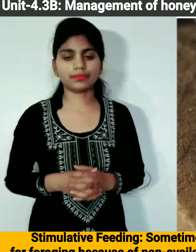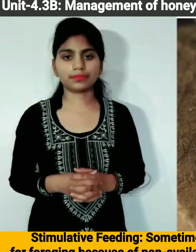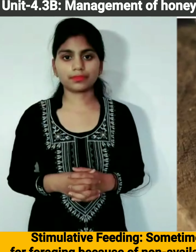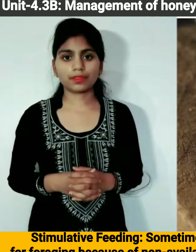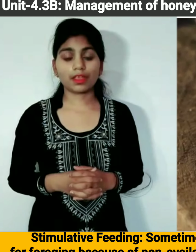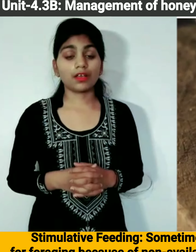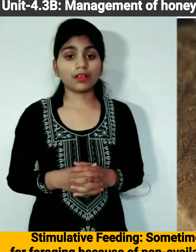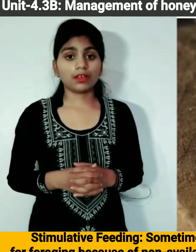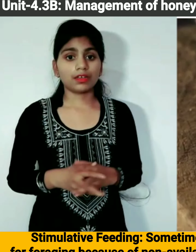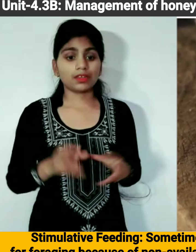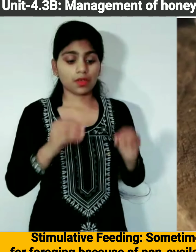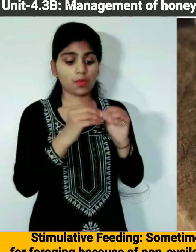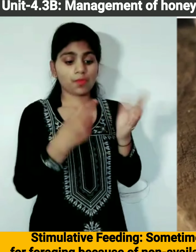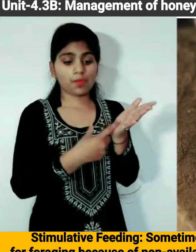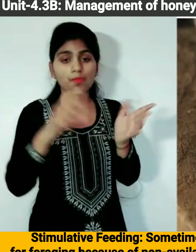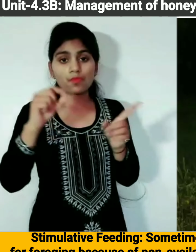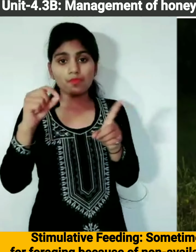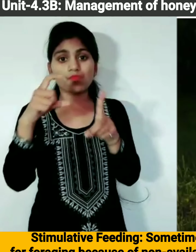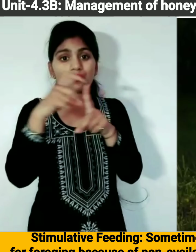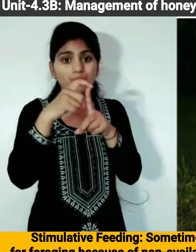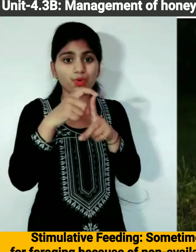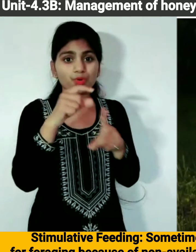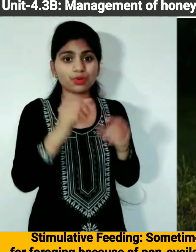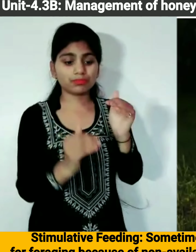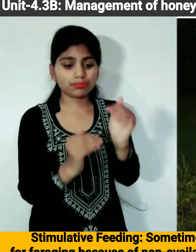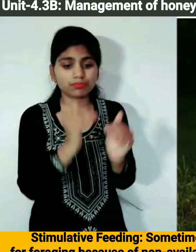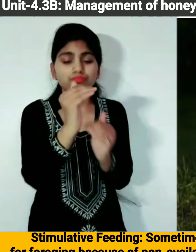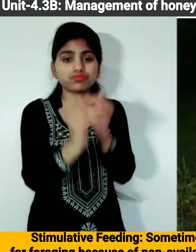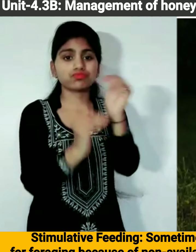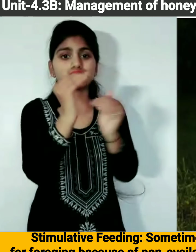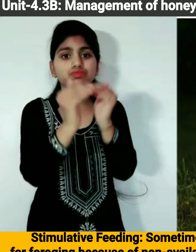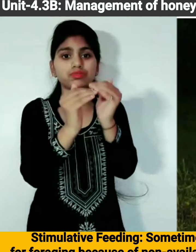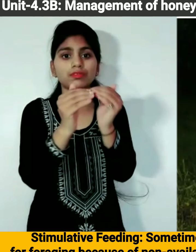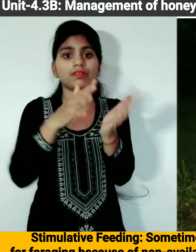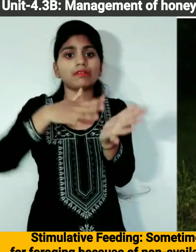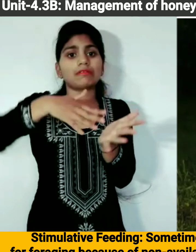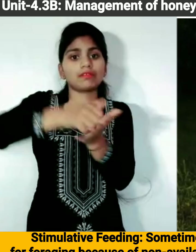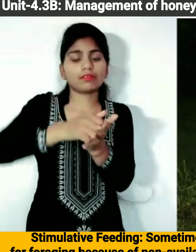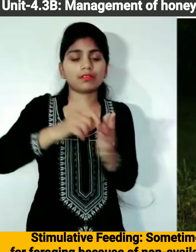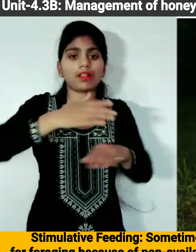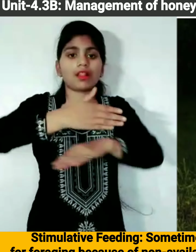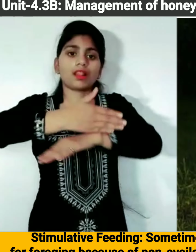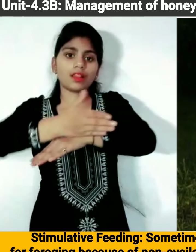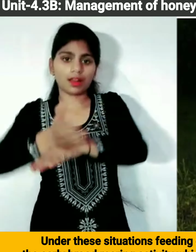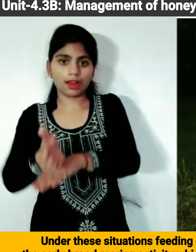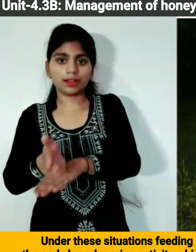and hence the brood rearing activity generally gets delayed.